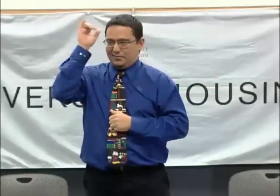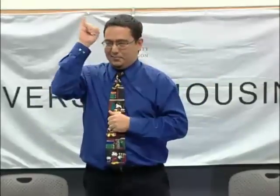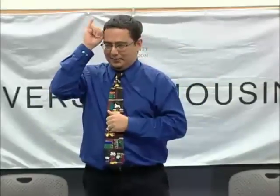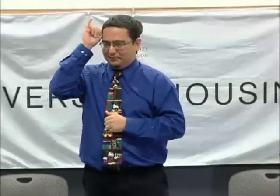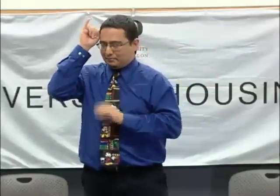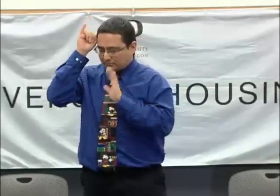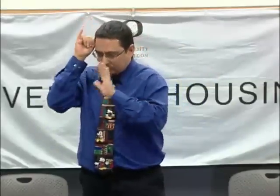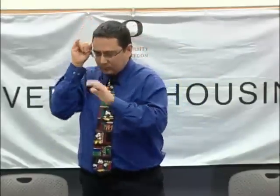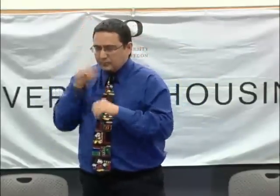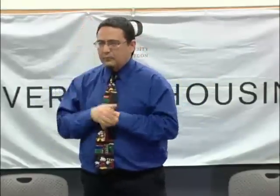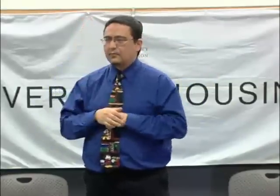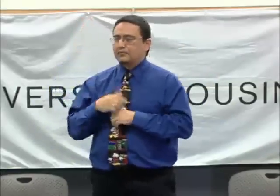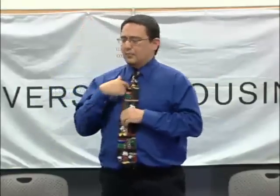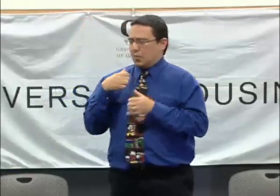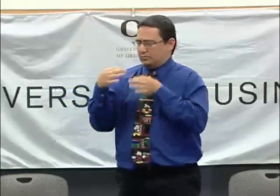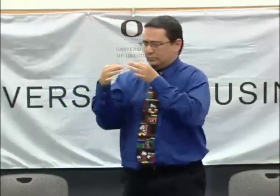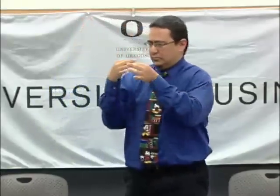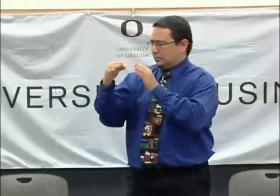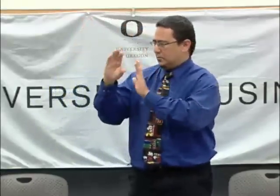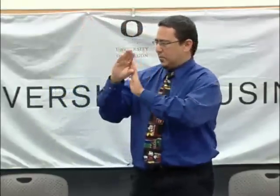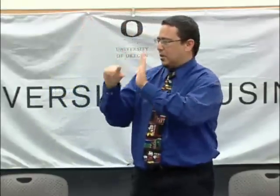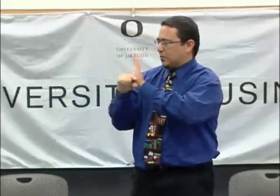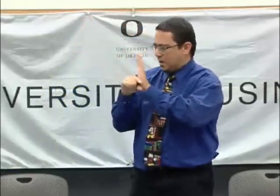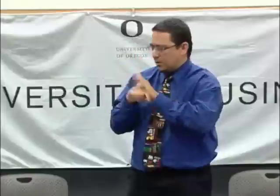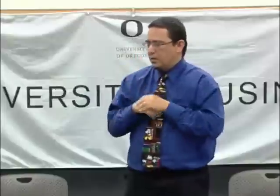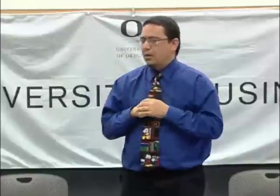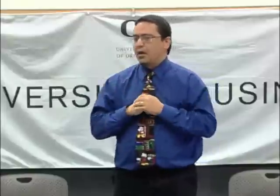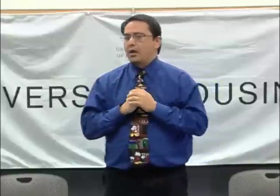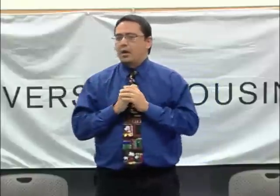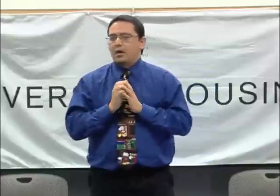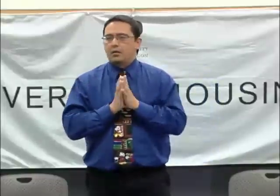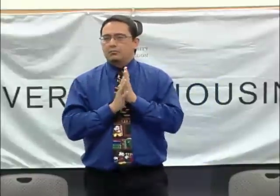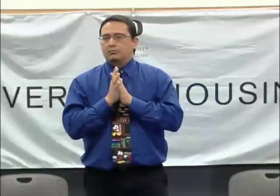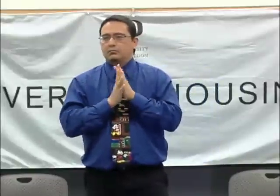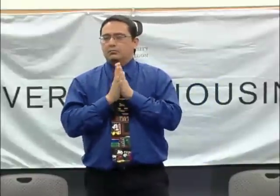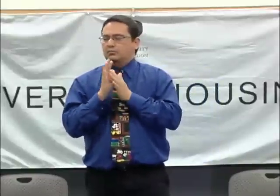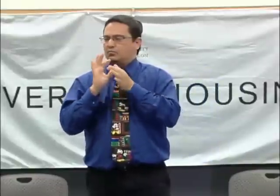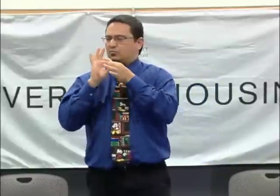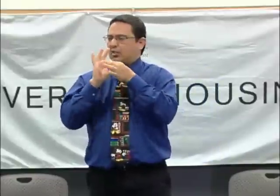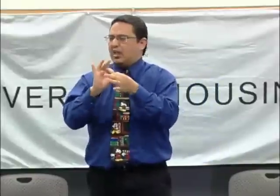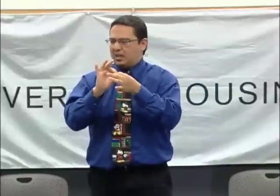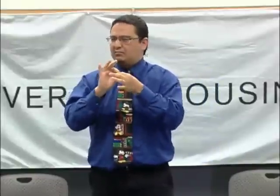person with the cochlear implant. I'd like to explain the background.